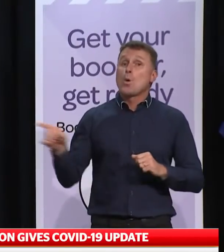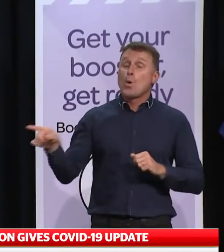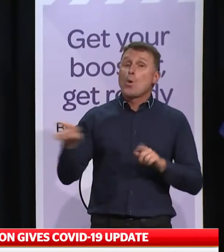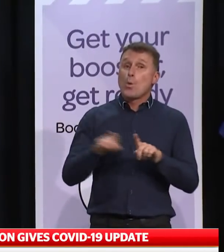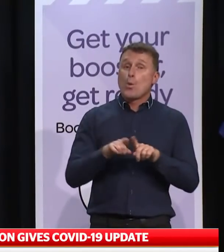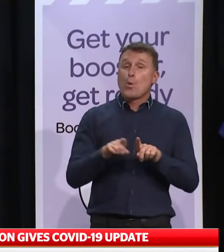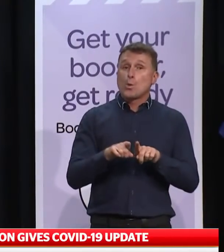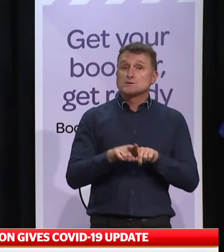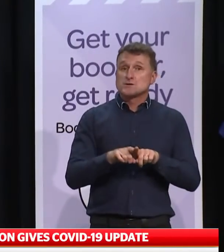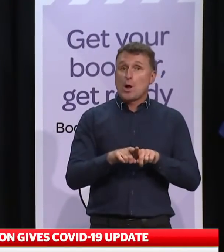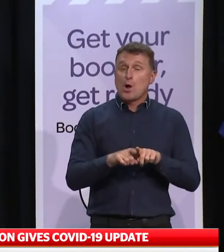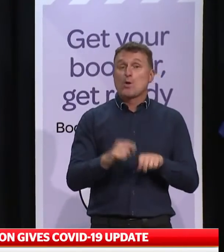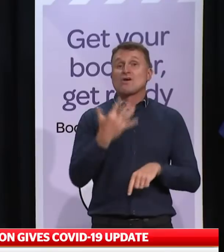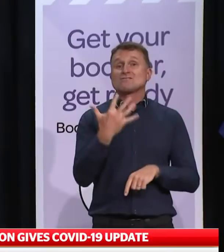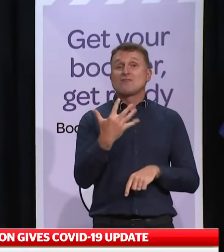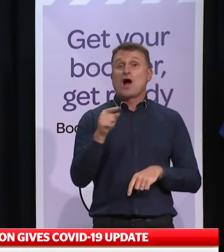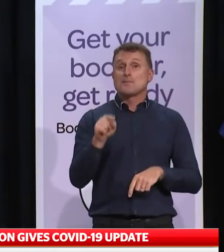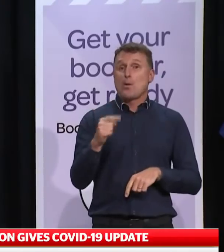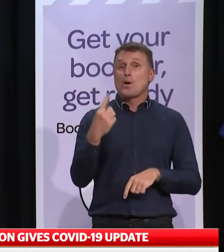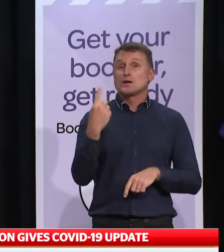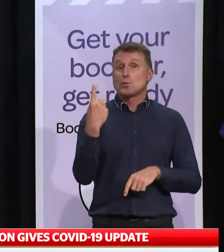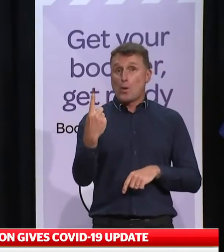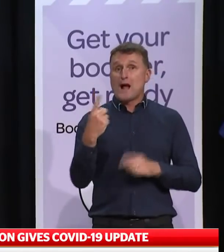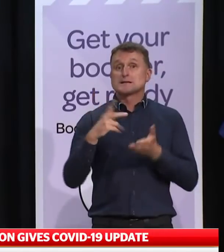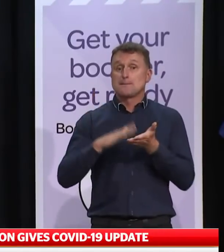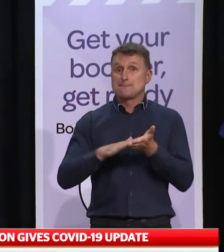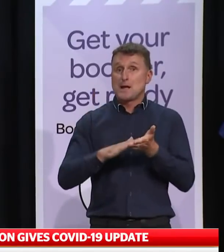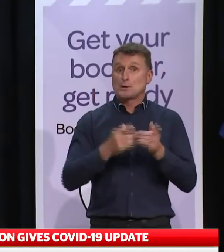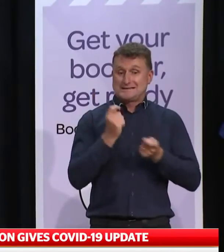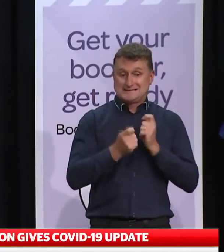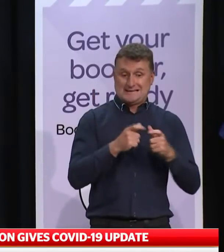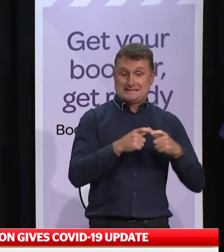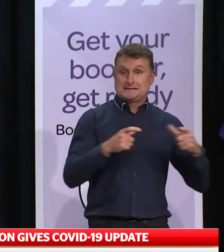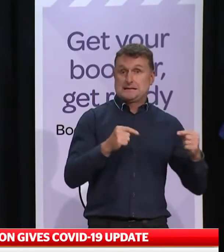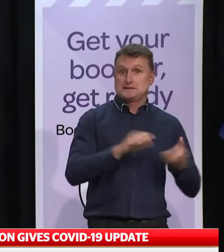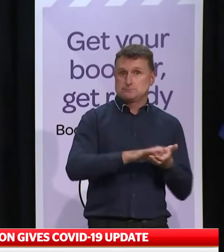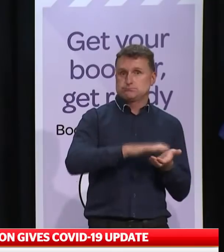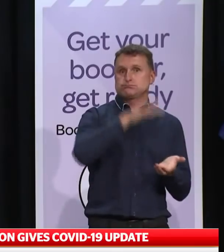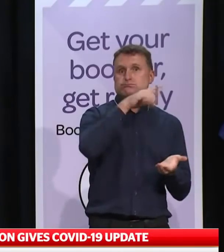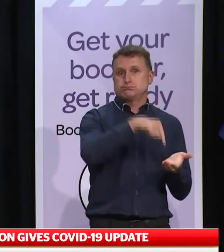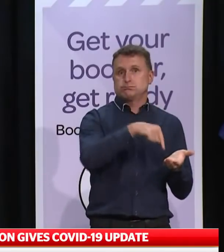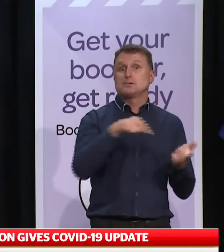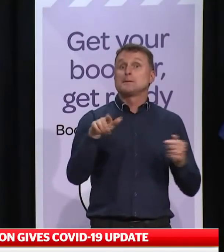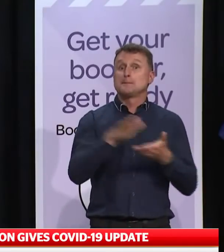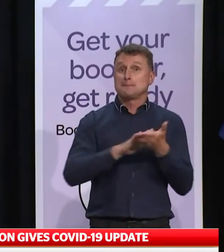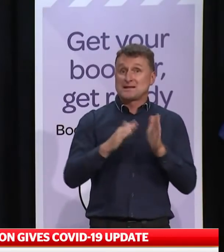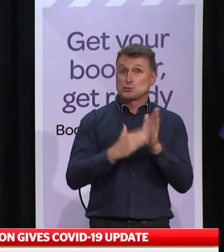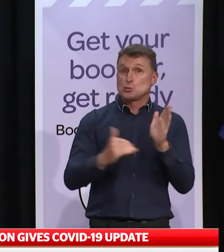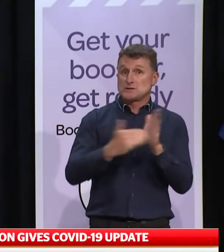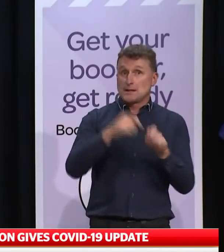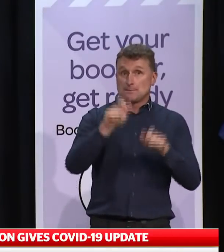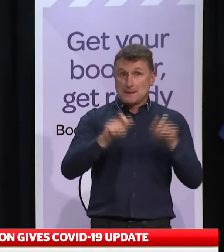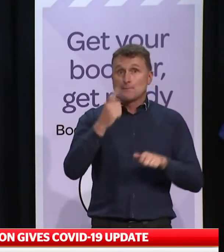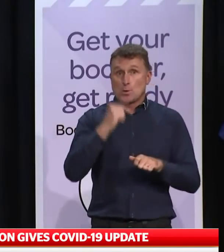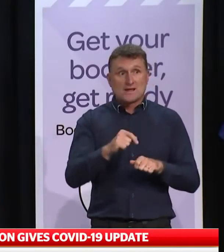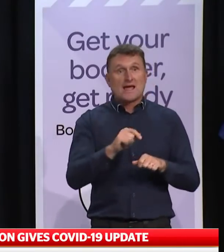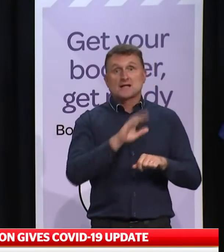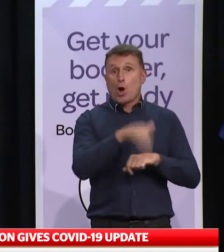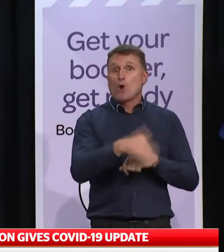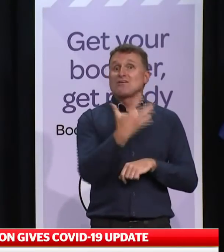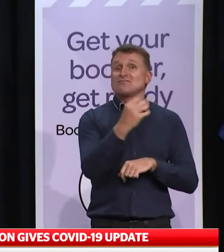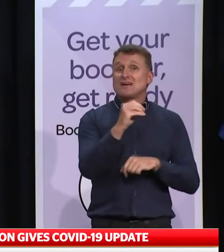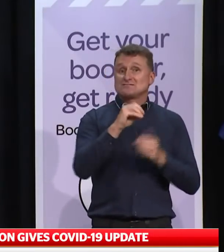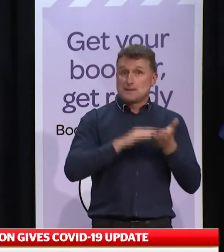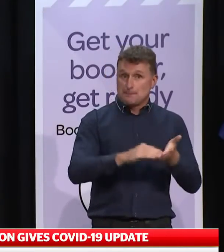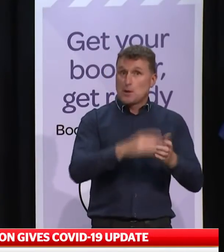5.1 million tests already in stock, New Zealanders will have access to over 50 million rapid antigen tests in the coming